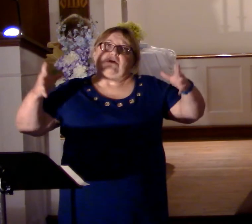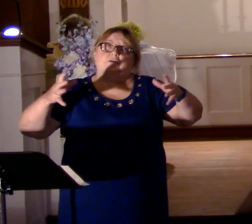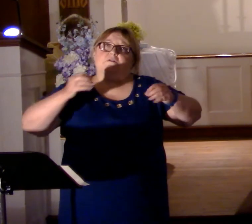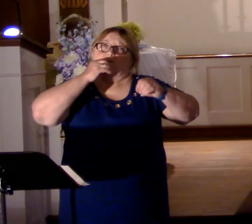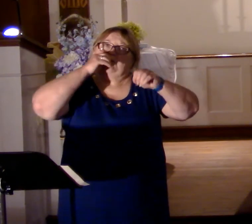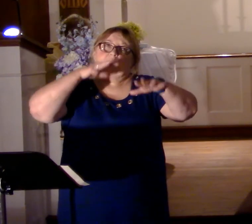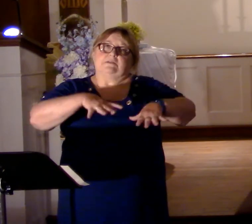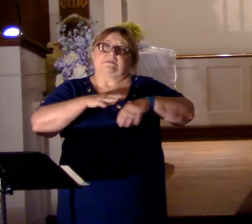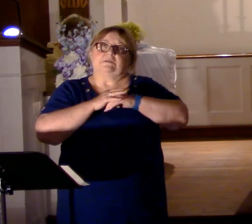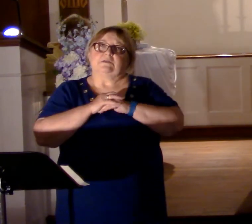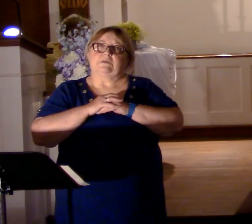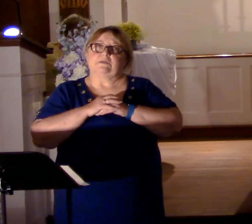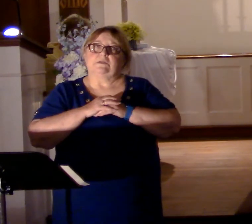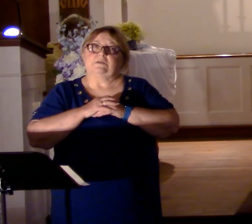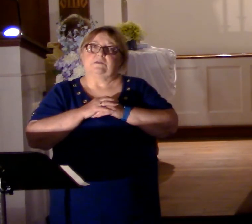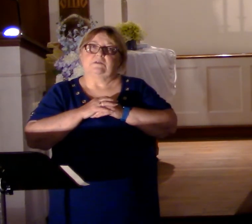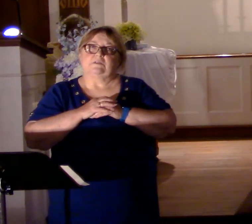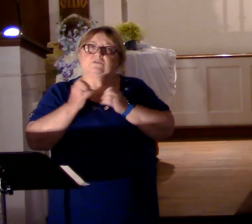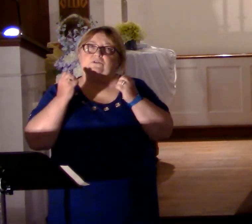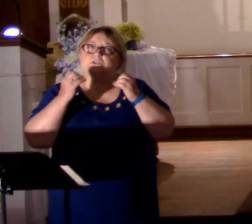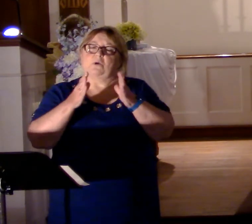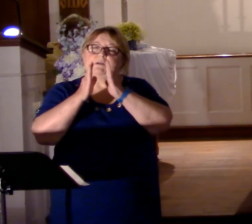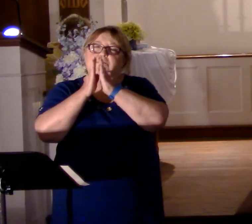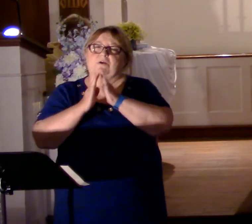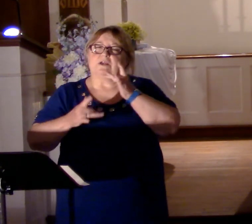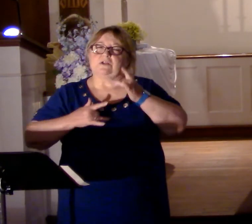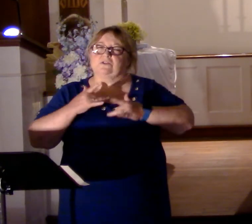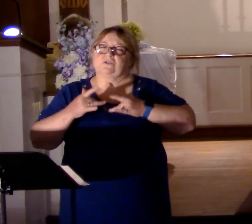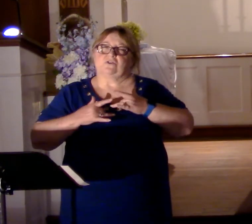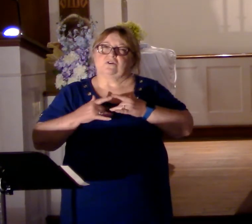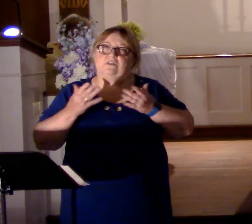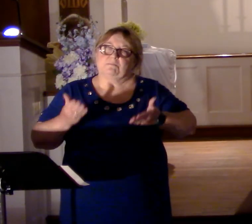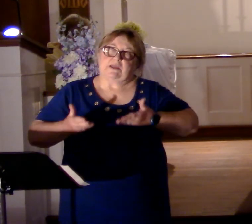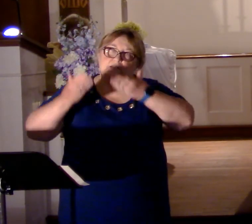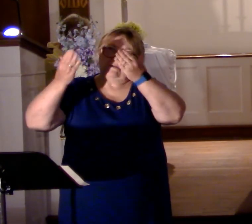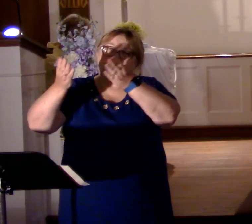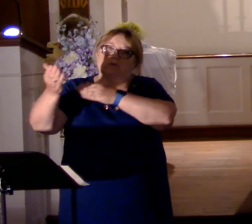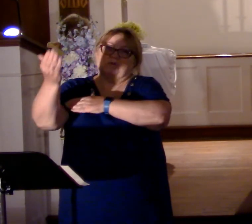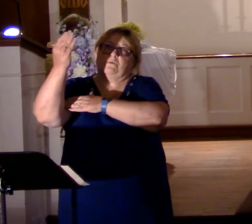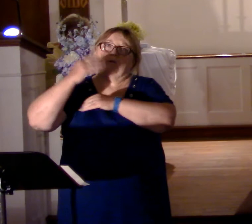blessings. There are so many prayer concerns that have been lifted this